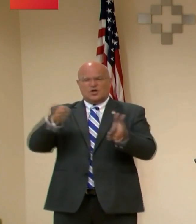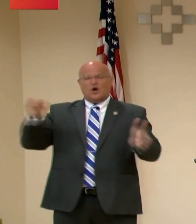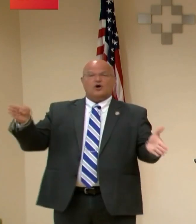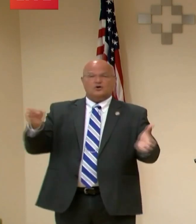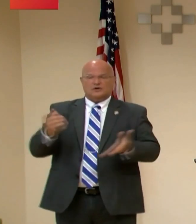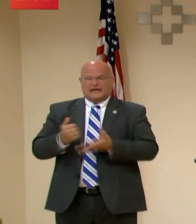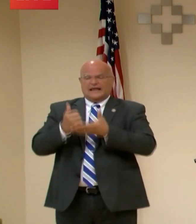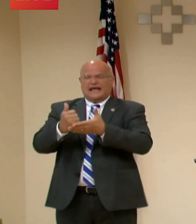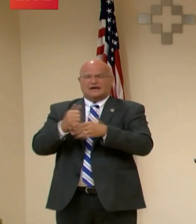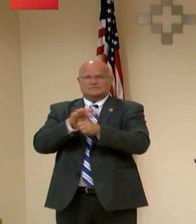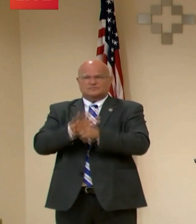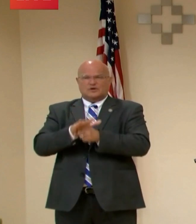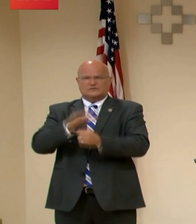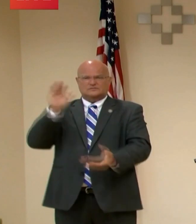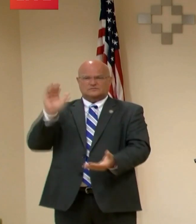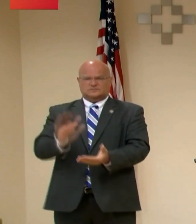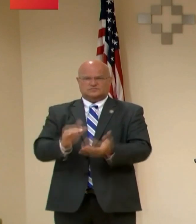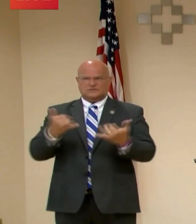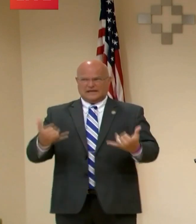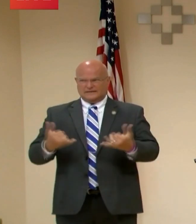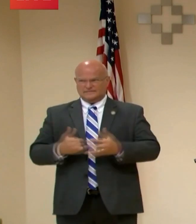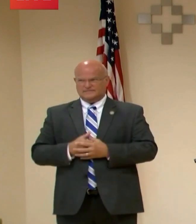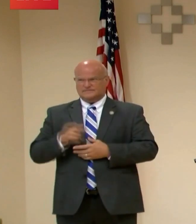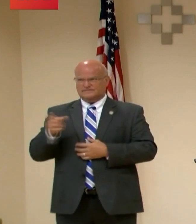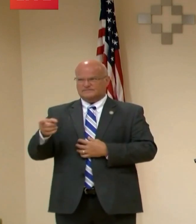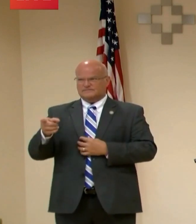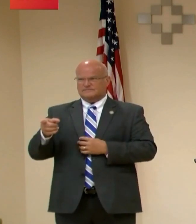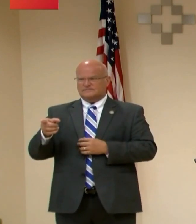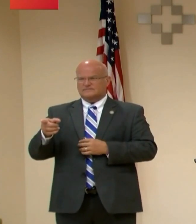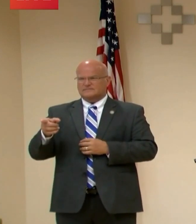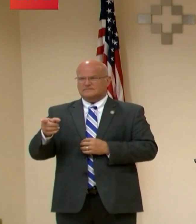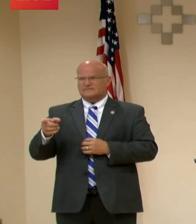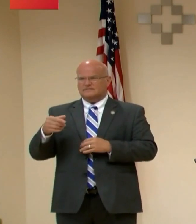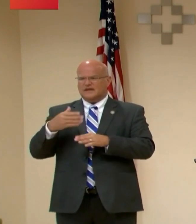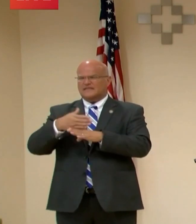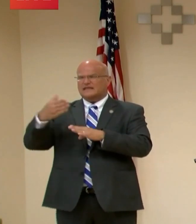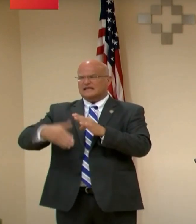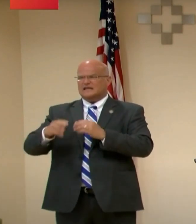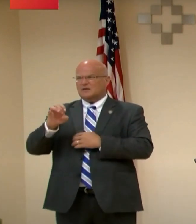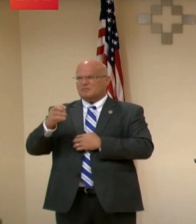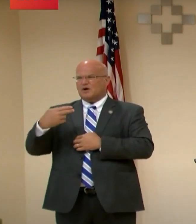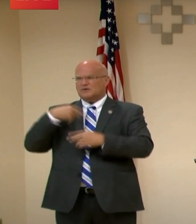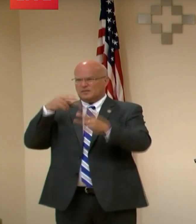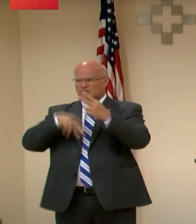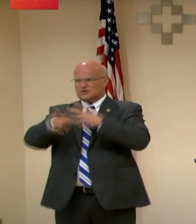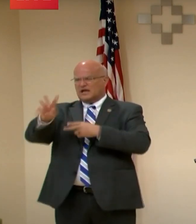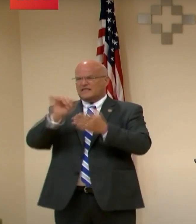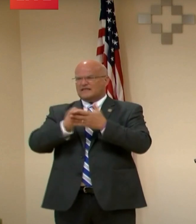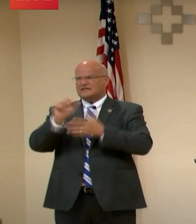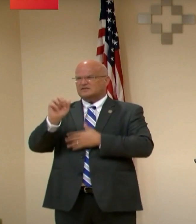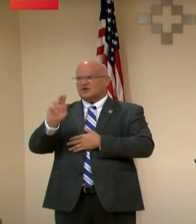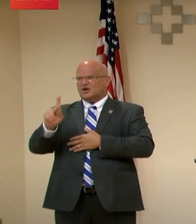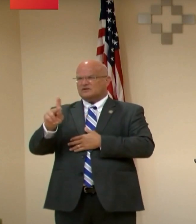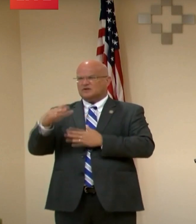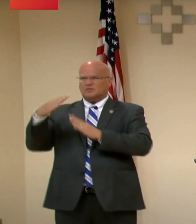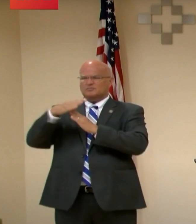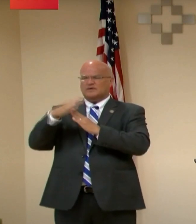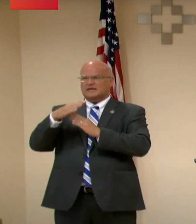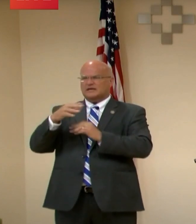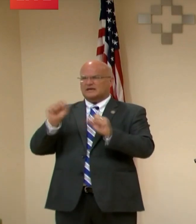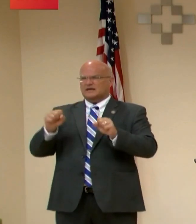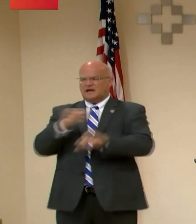that has relieved some pressure. Yes? At the end of March, we had projections that showed Arkansas's peak